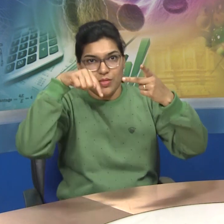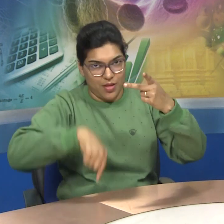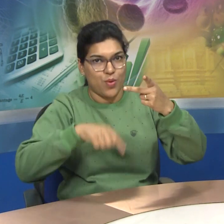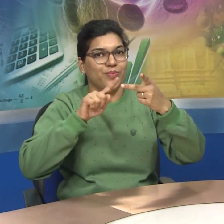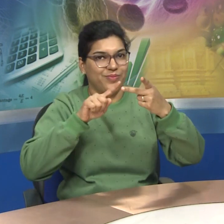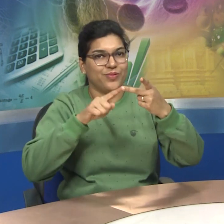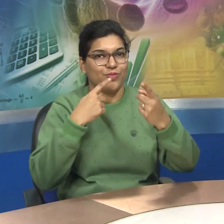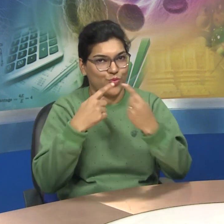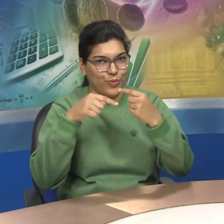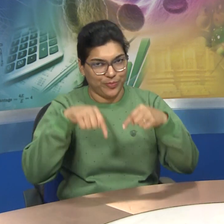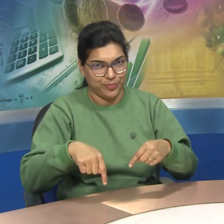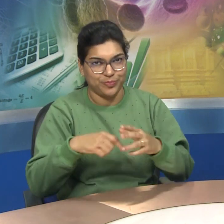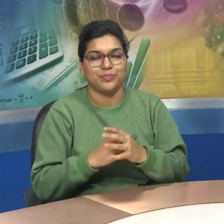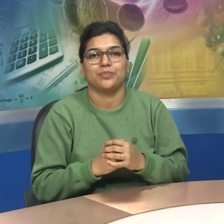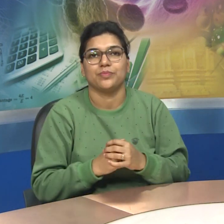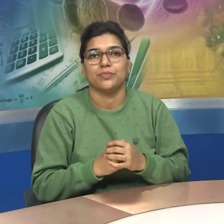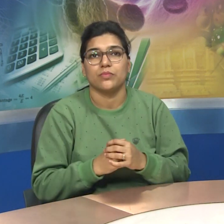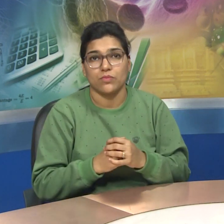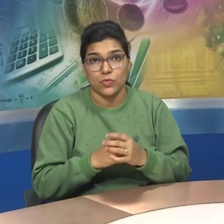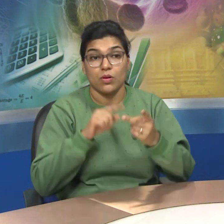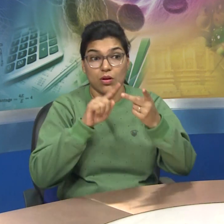sources of information, and tertiary sources of information.